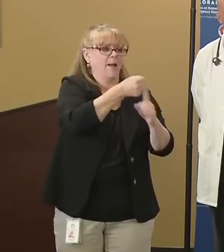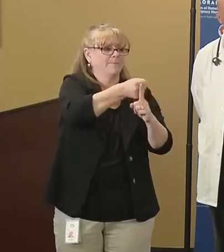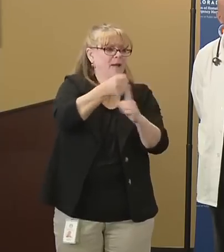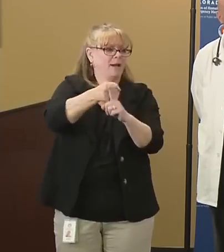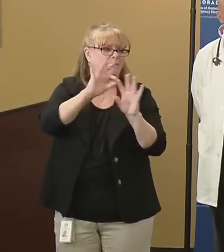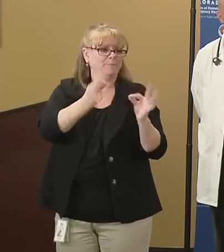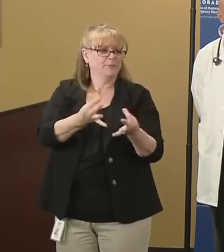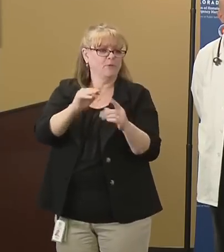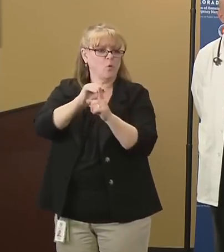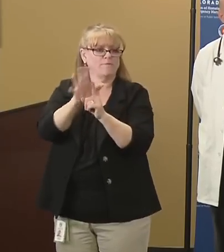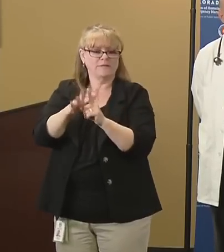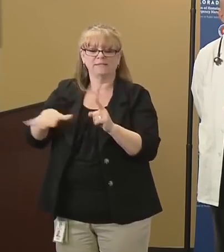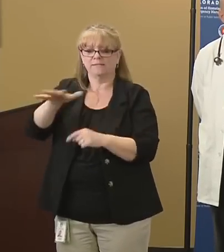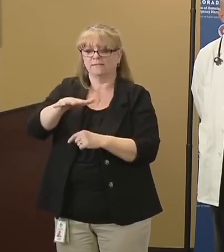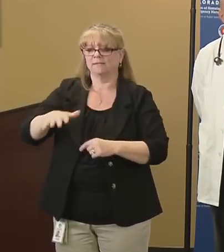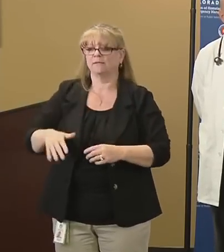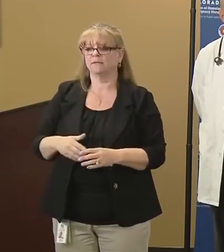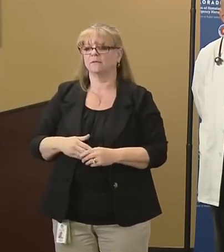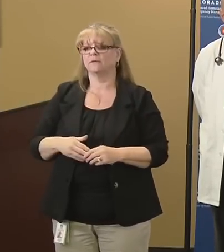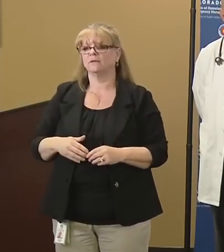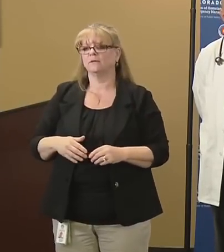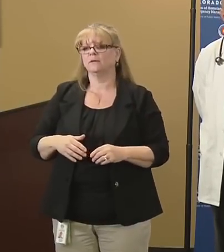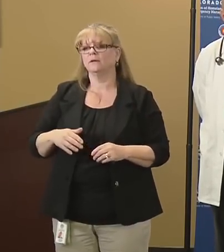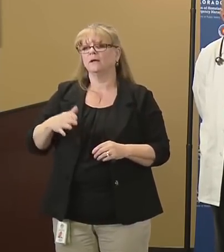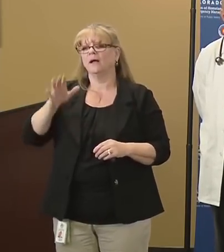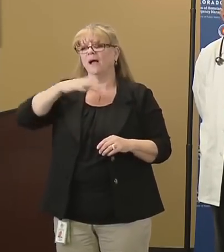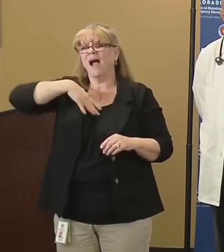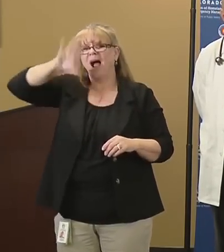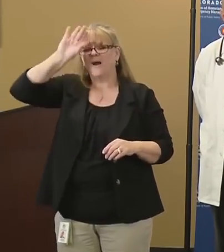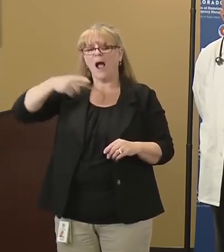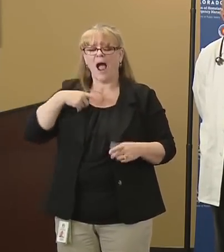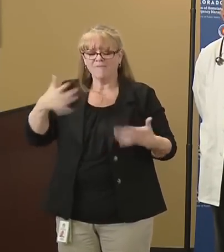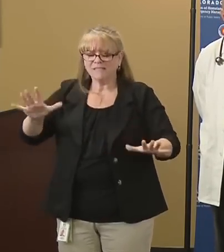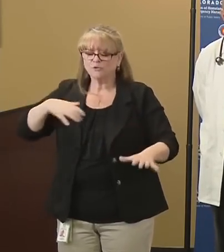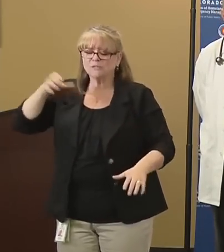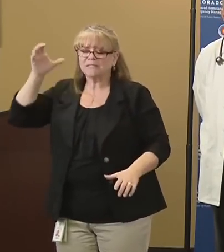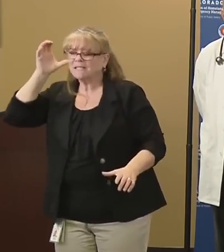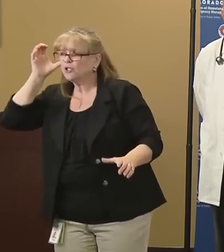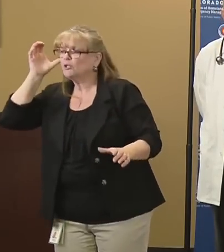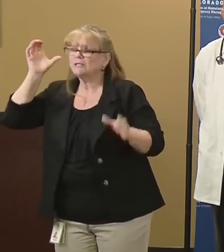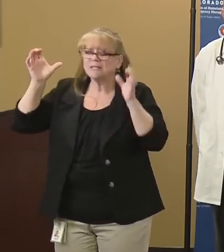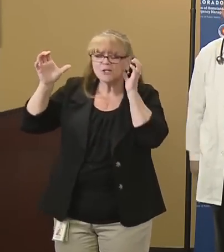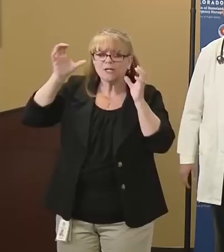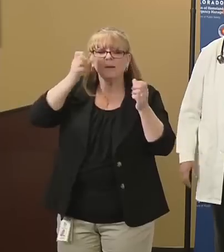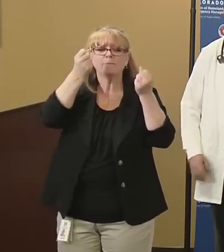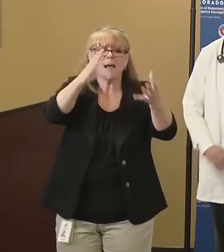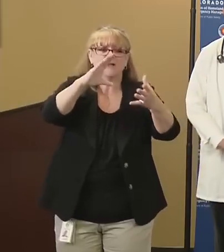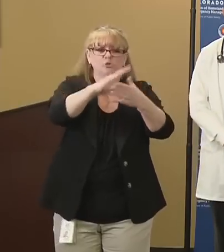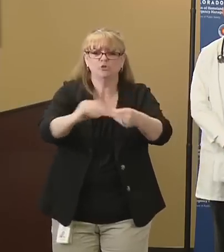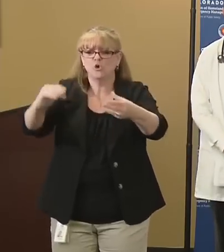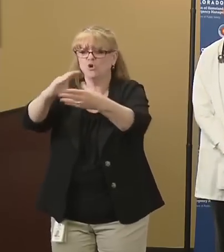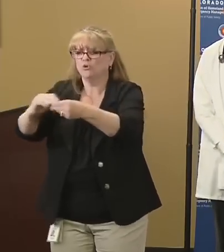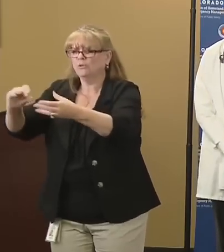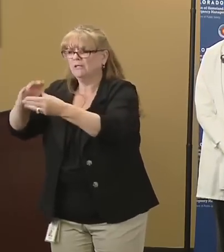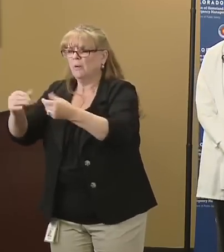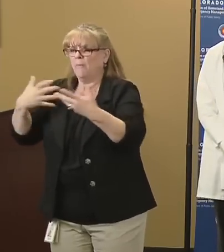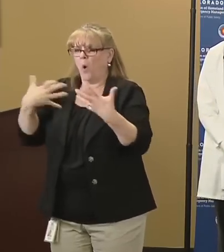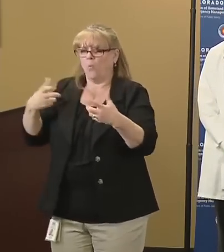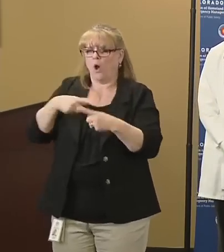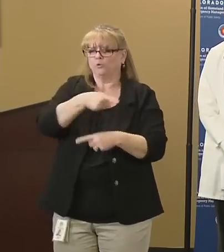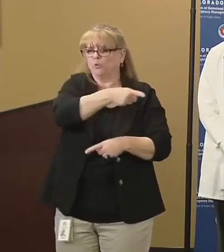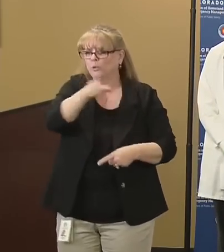the same stories that I hear firsthand about the situation from someone on the ground, really as